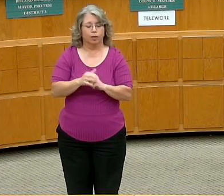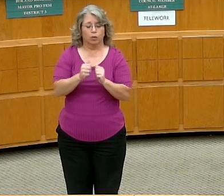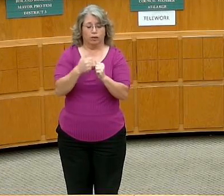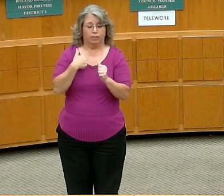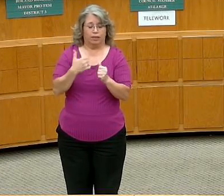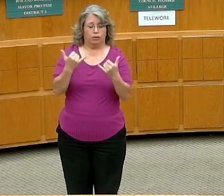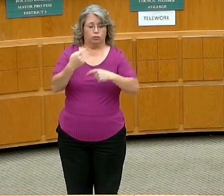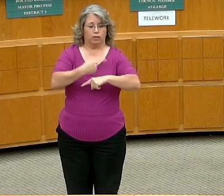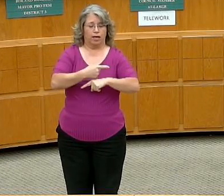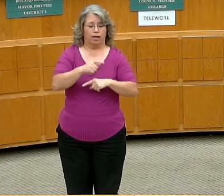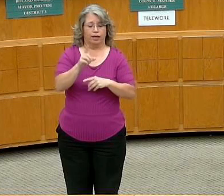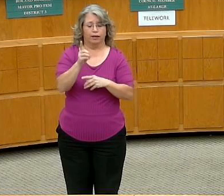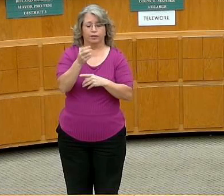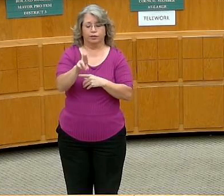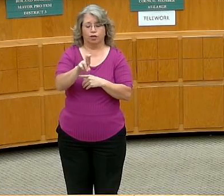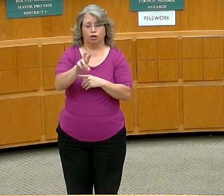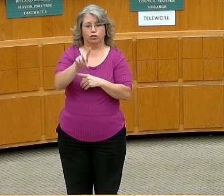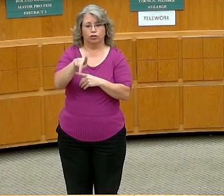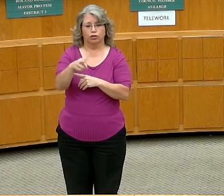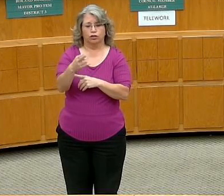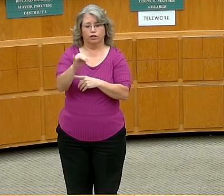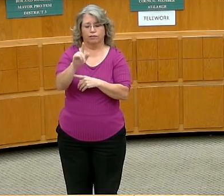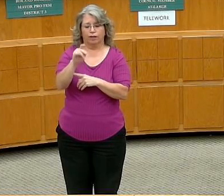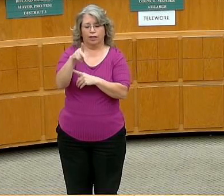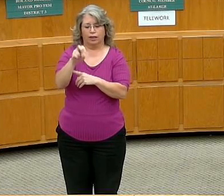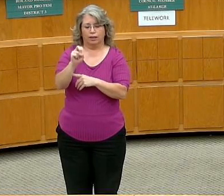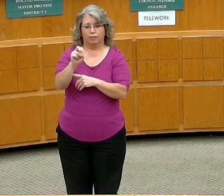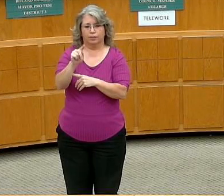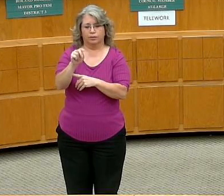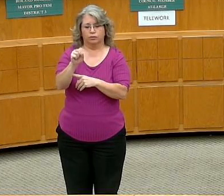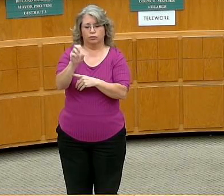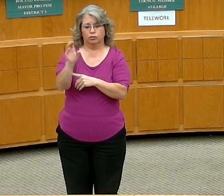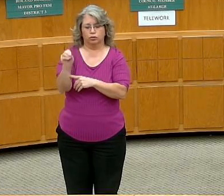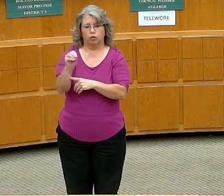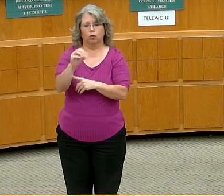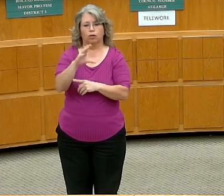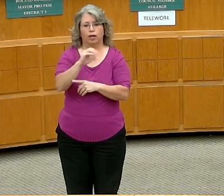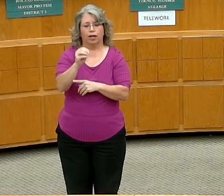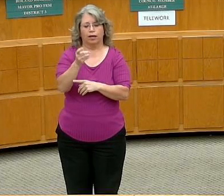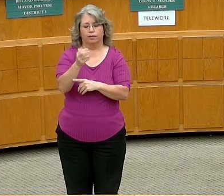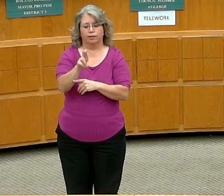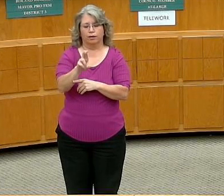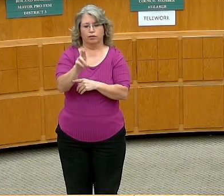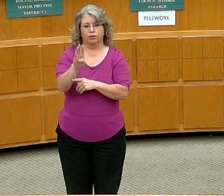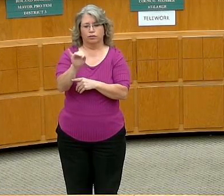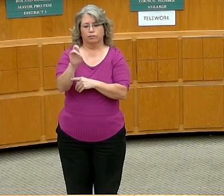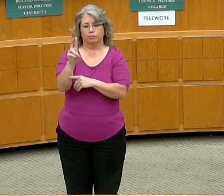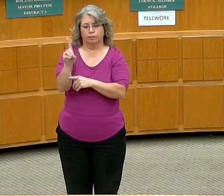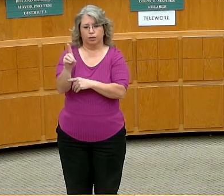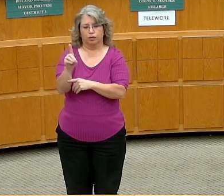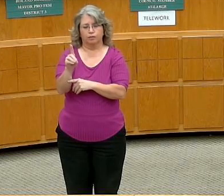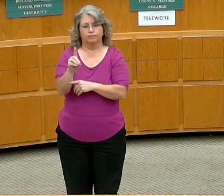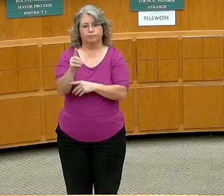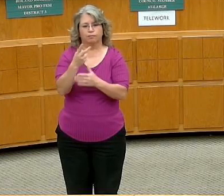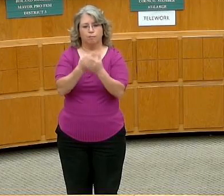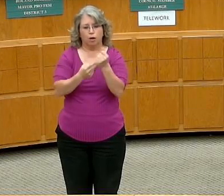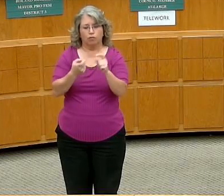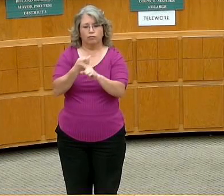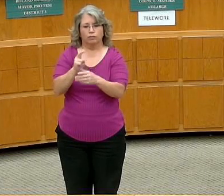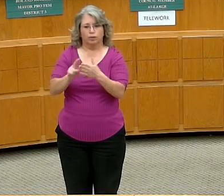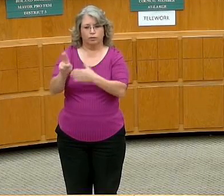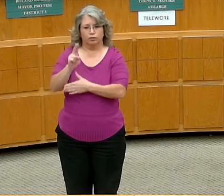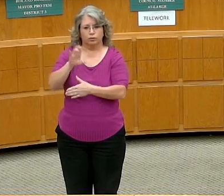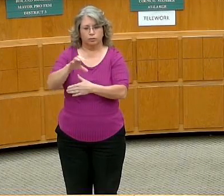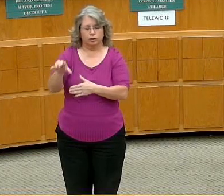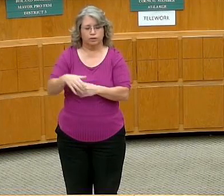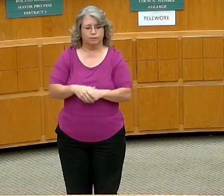Tussaud and Dr. Chris Bird. Both are from Texas A&M University. Dr. Tussaud is an interim director for